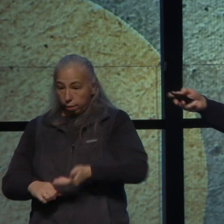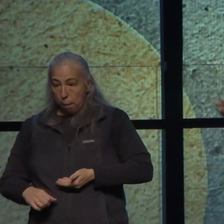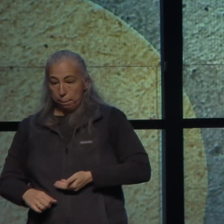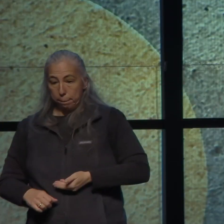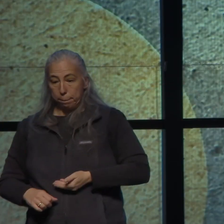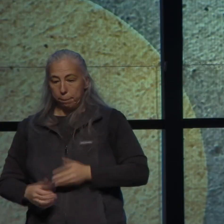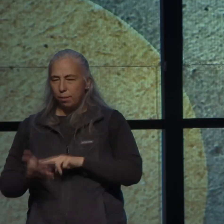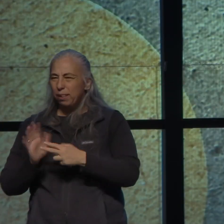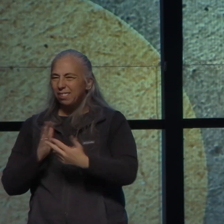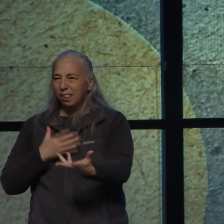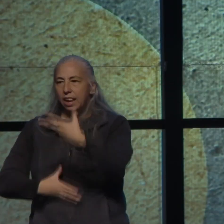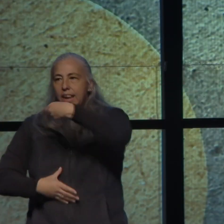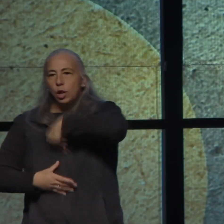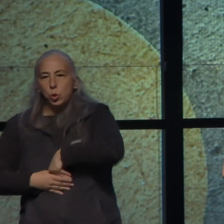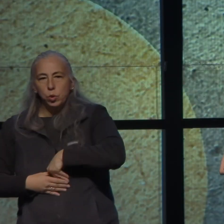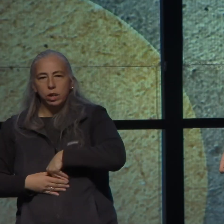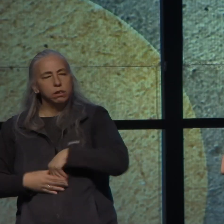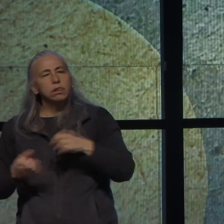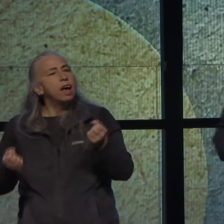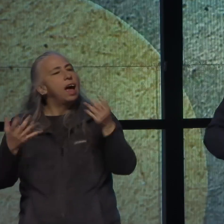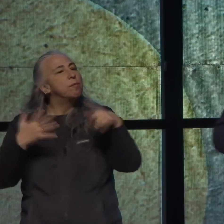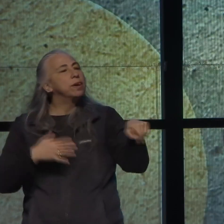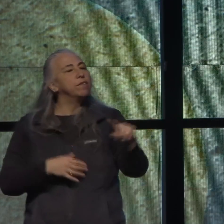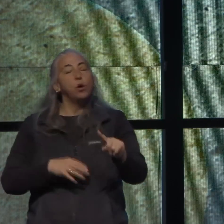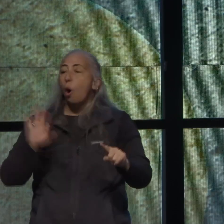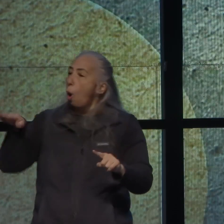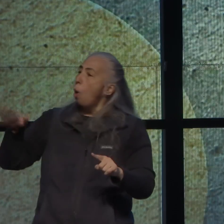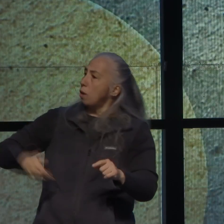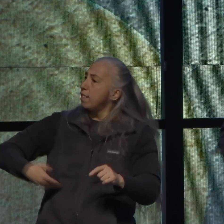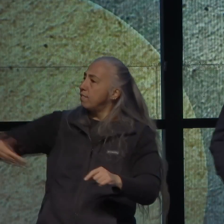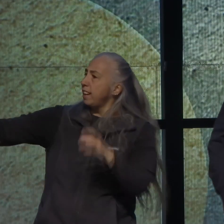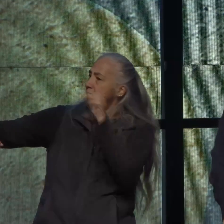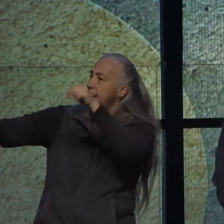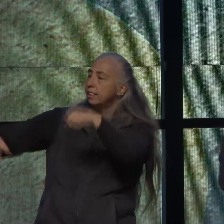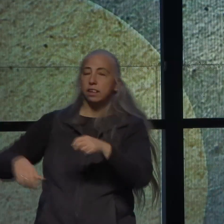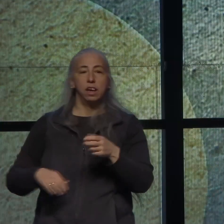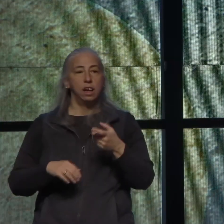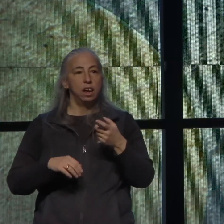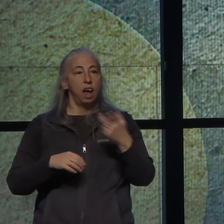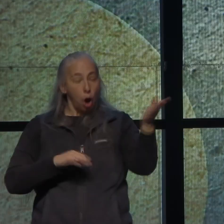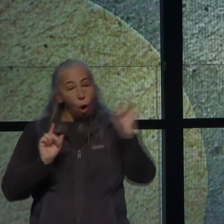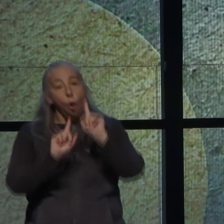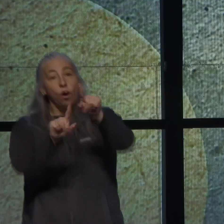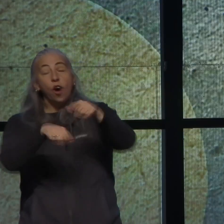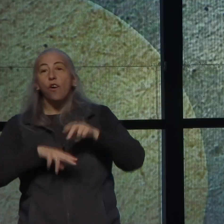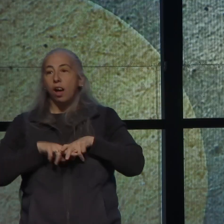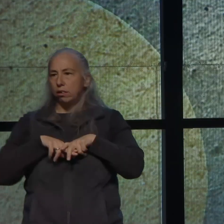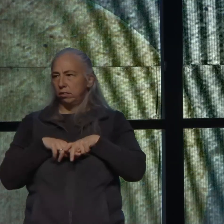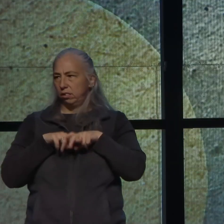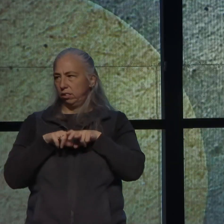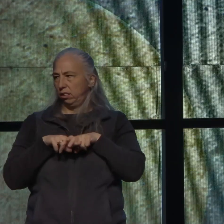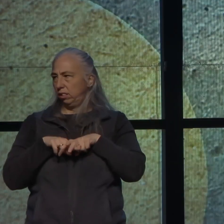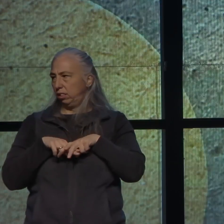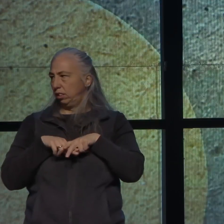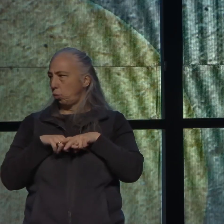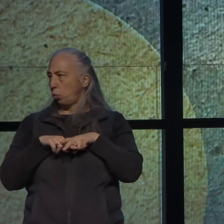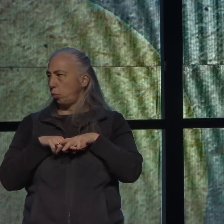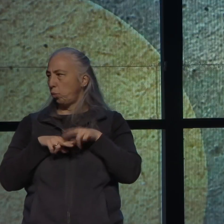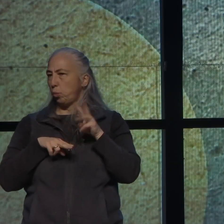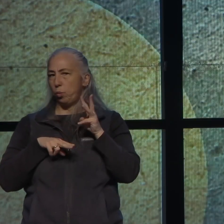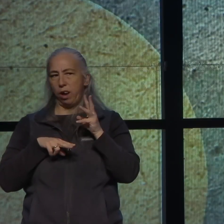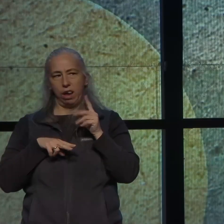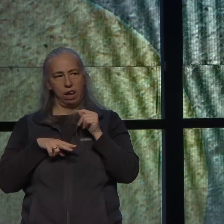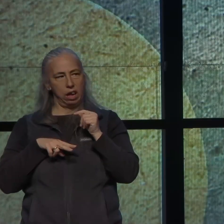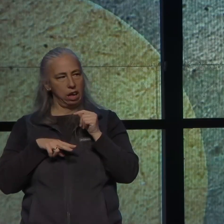included. How many of you have ever been invited somewhere and sat there and felt like, whoa, I do not belong?